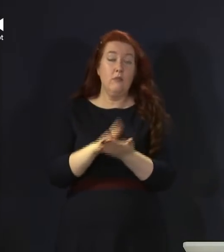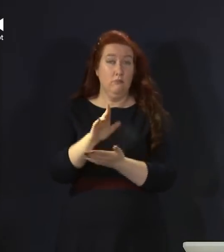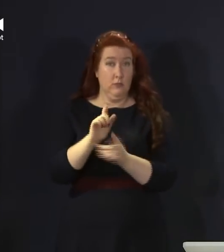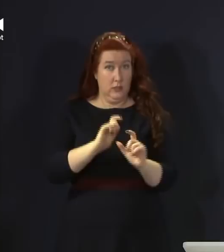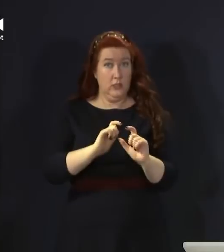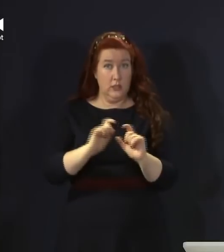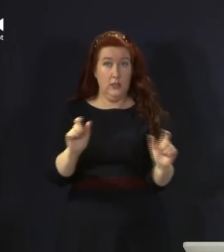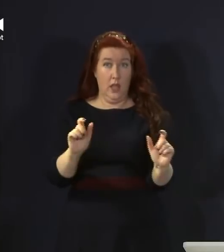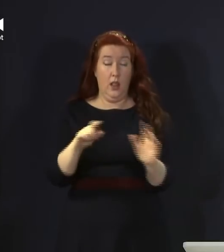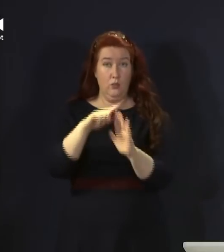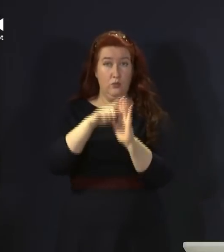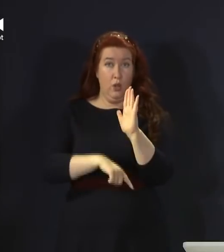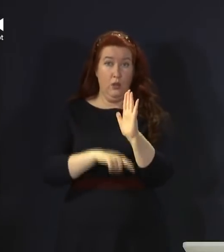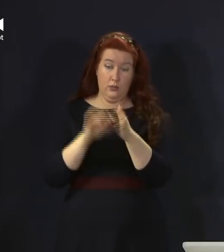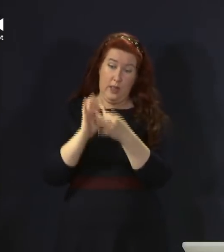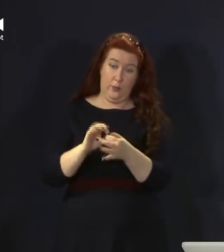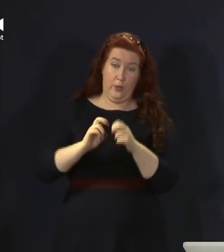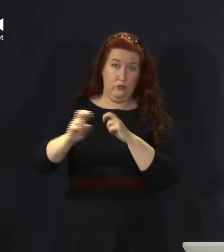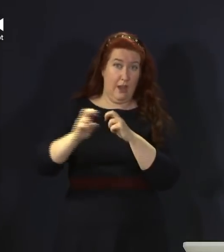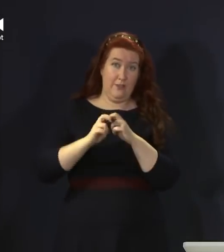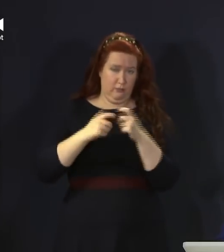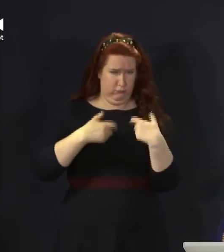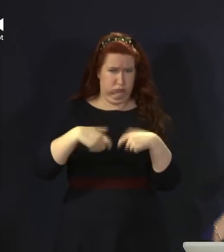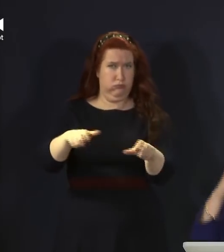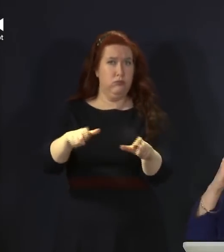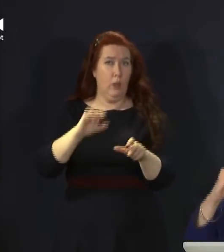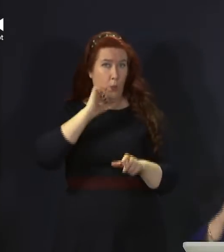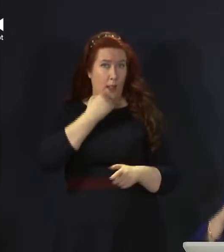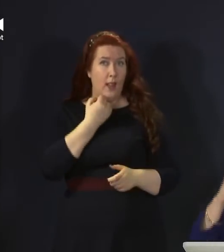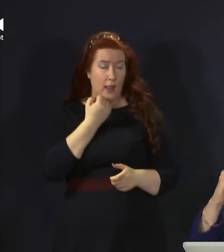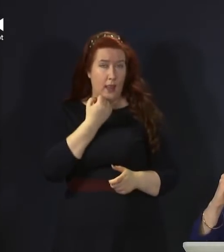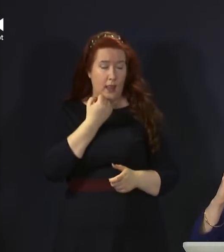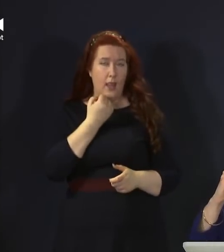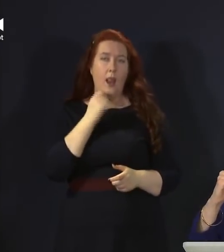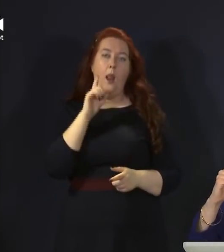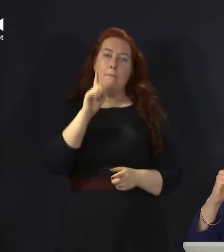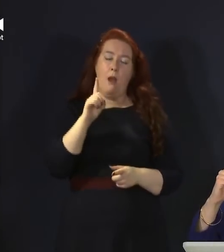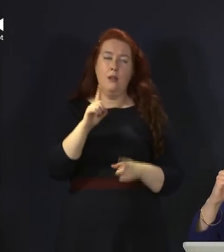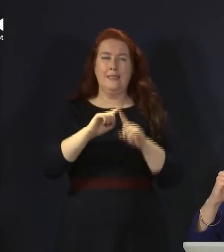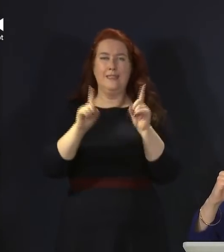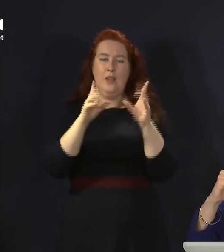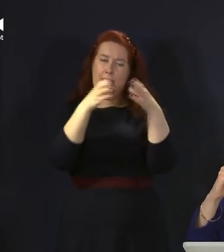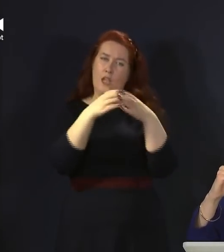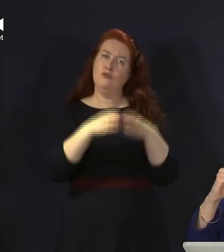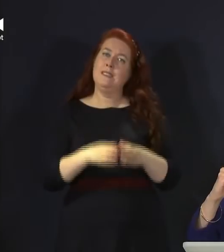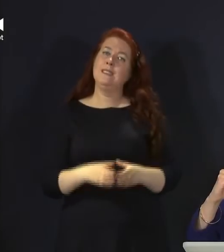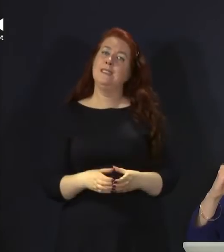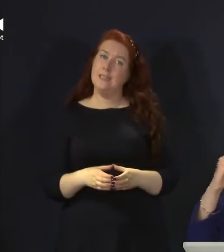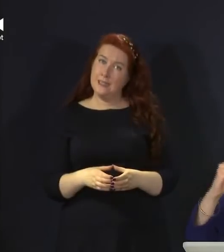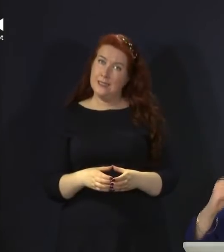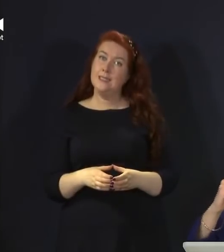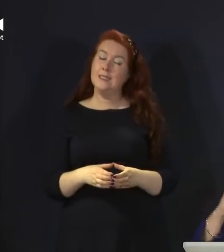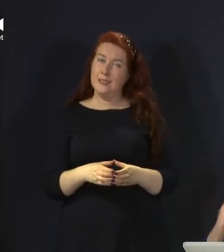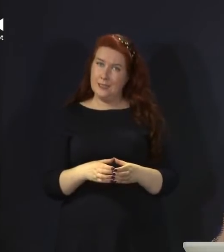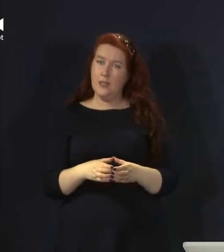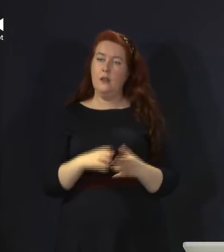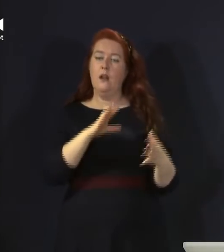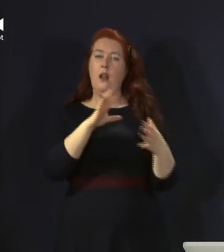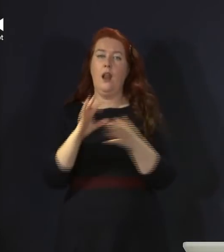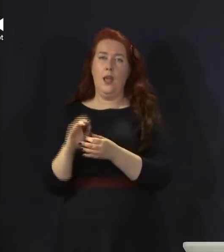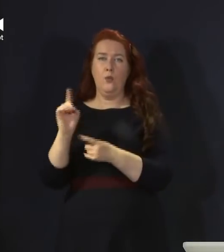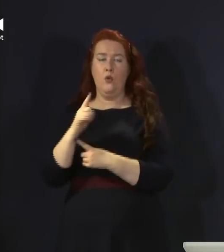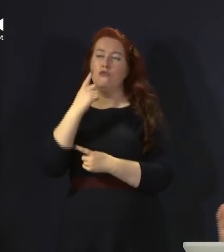be restrictions on travel for some time to come. We will categorise what those restrictions are according to the red, amber,